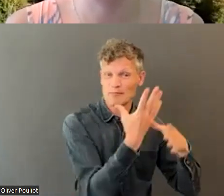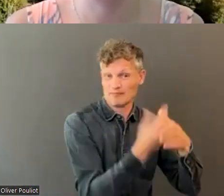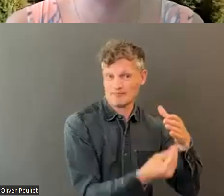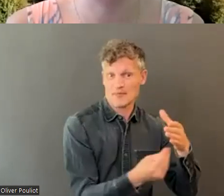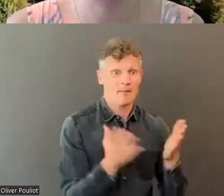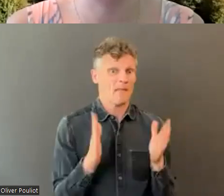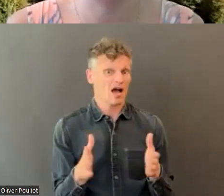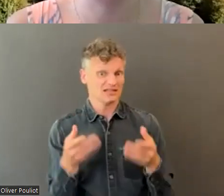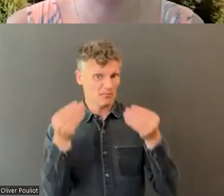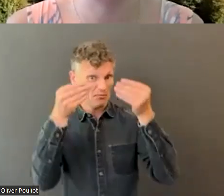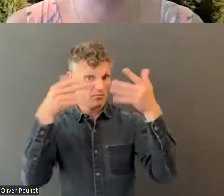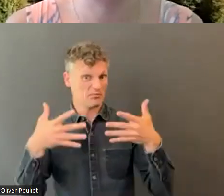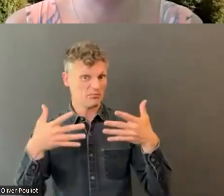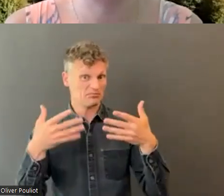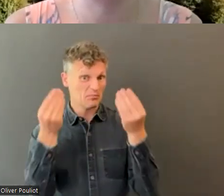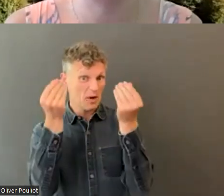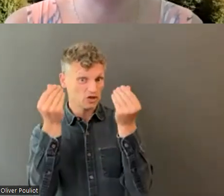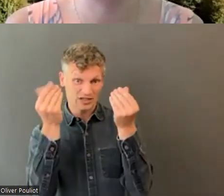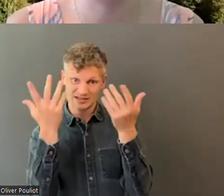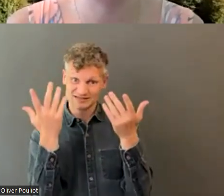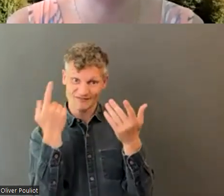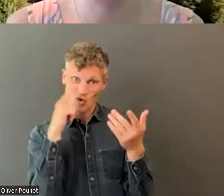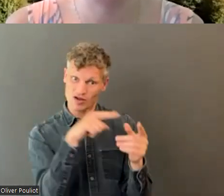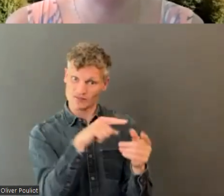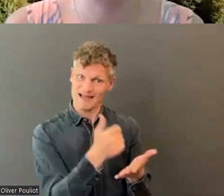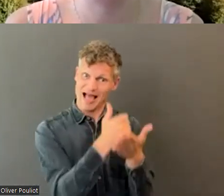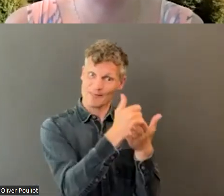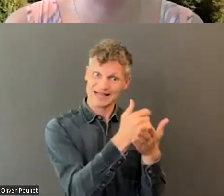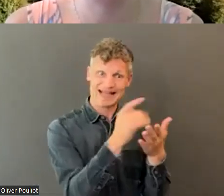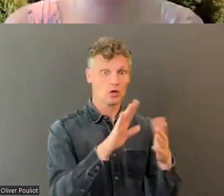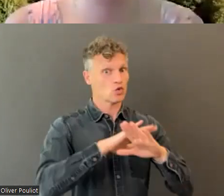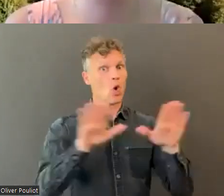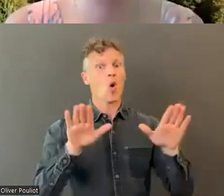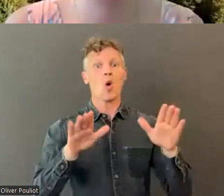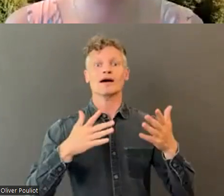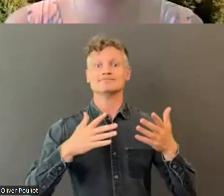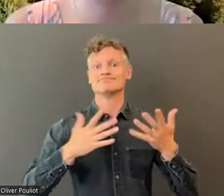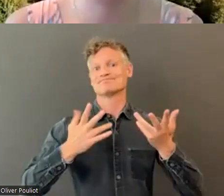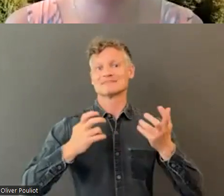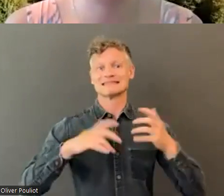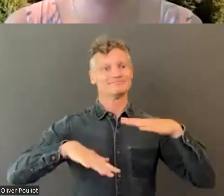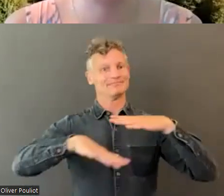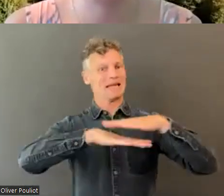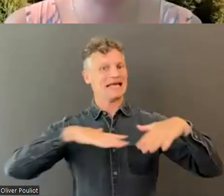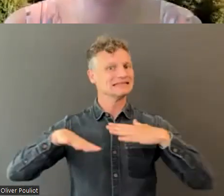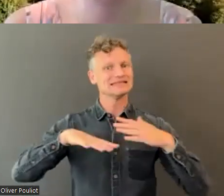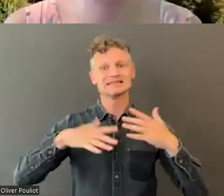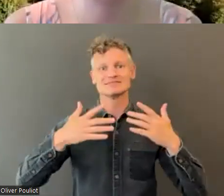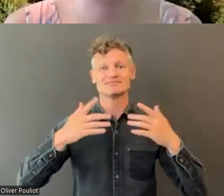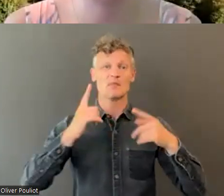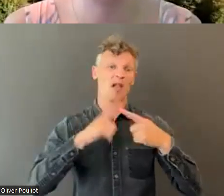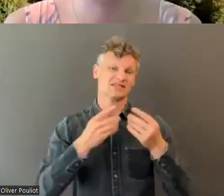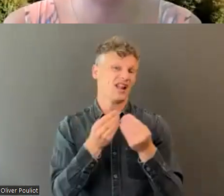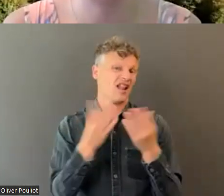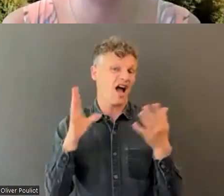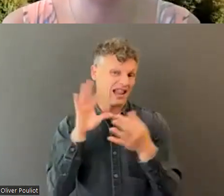don't make your spaces available, accessible, it's not going to happen. And I think a bigger conversation is also around training. You